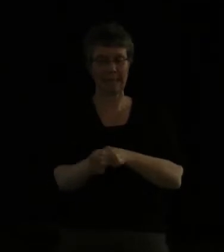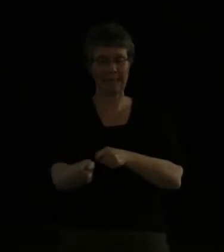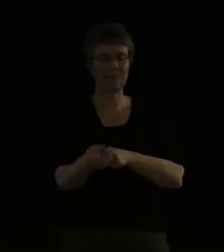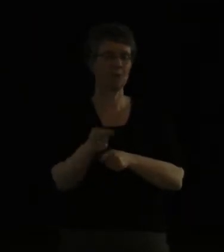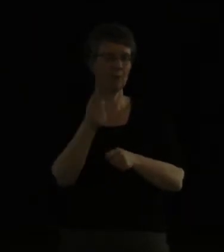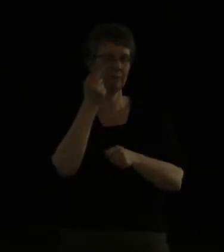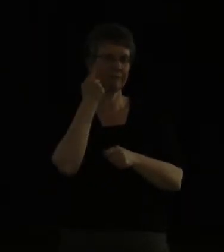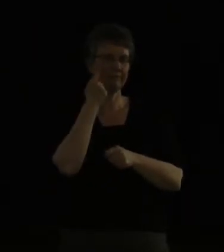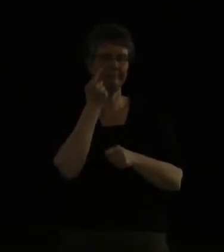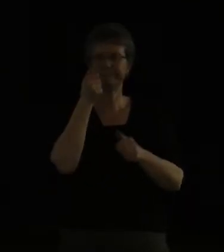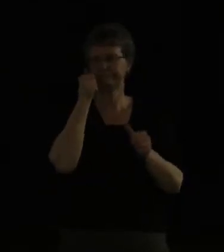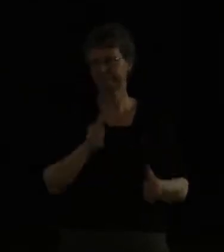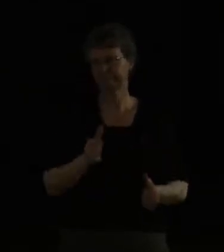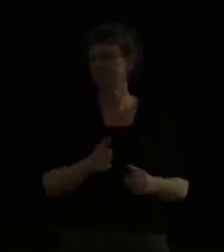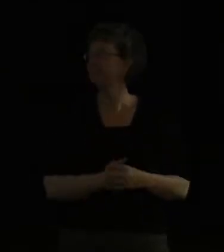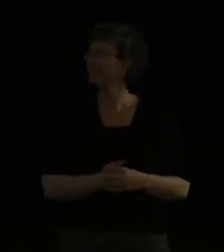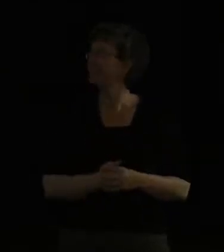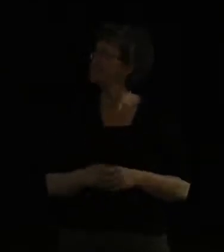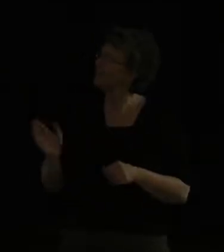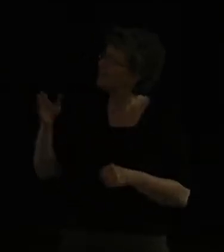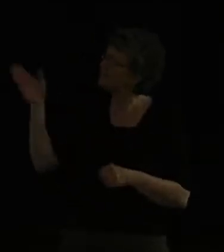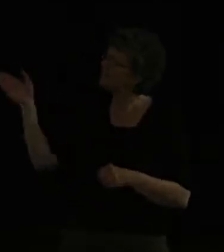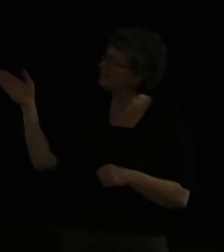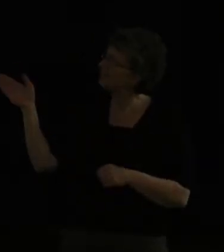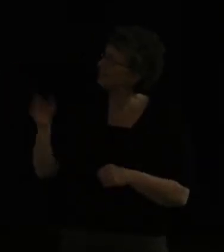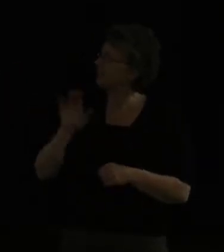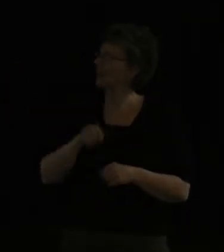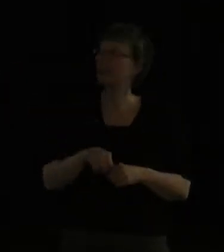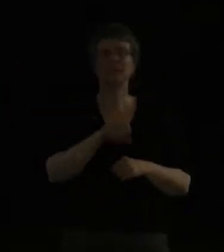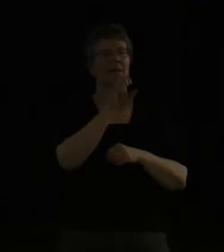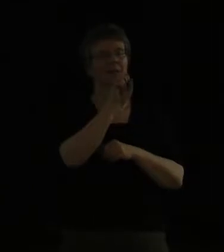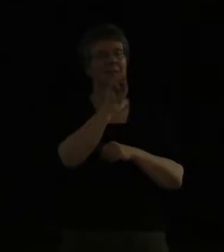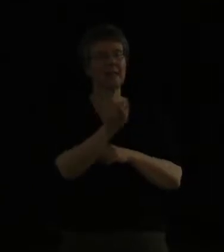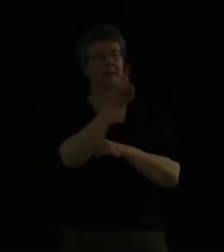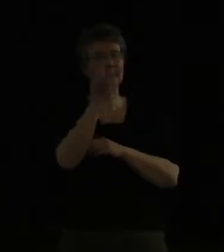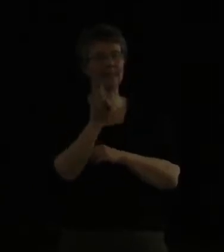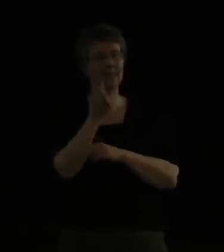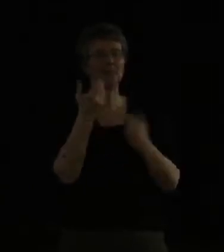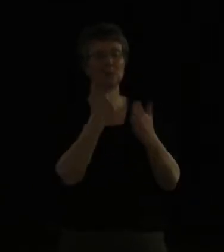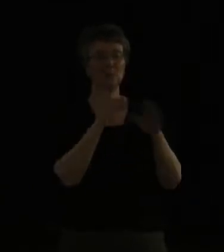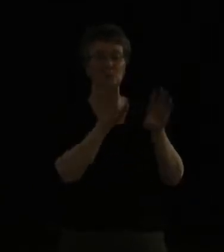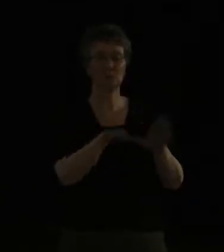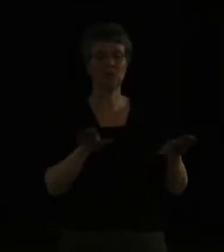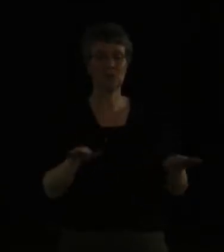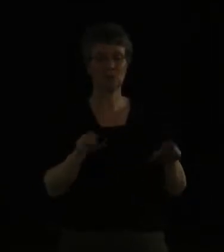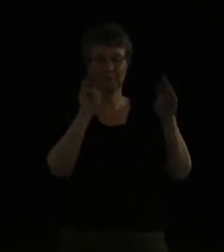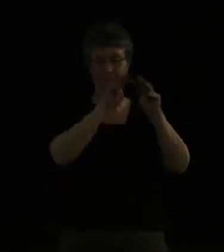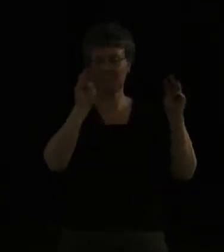This was actually in San Diego near a children's museum, and this is a crosswalk. You can see the yellow